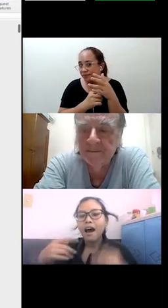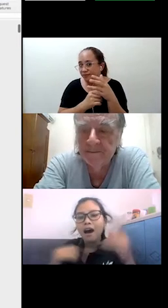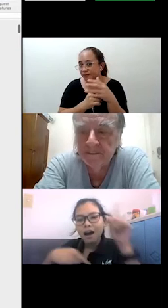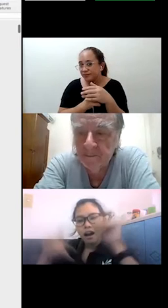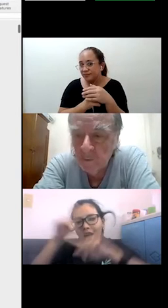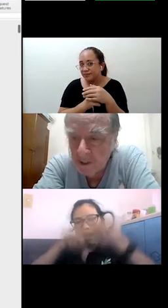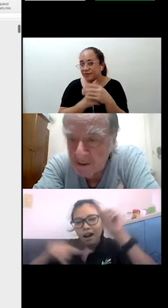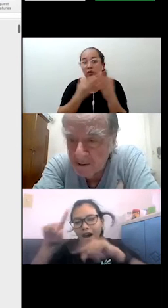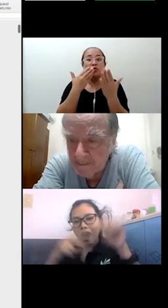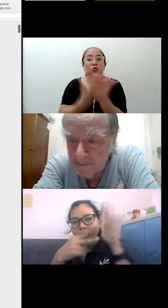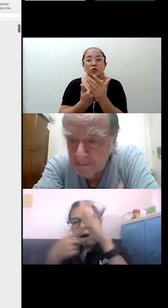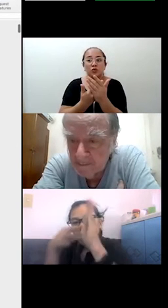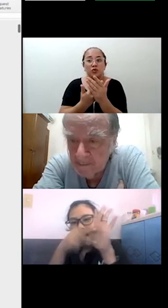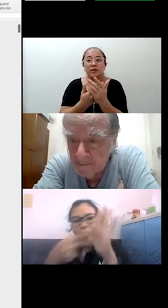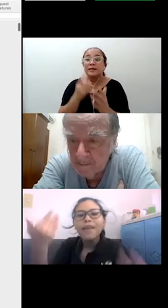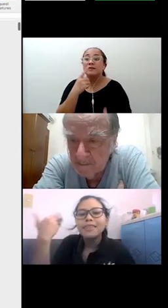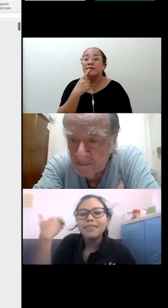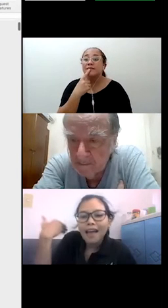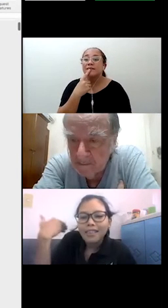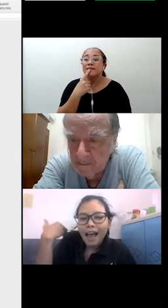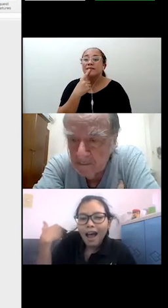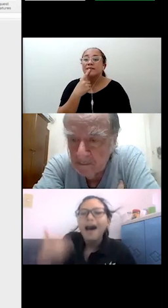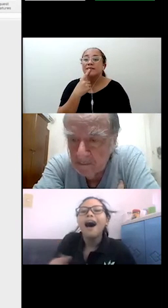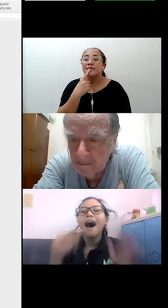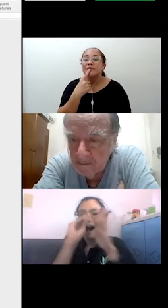Okay, good. Yes.